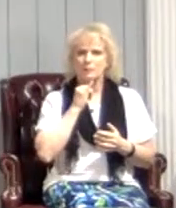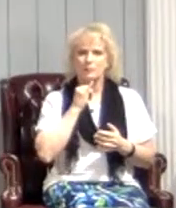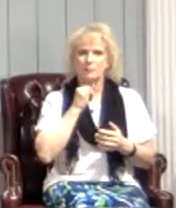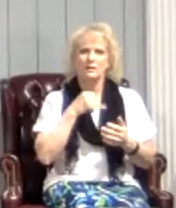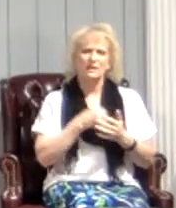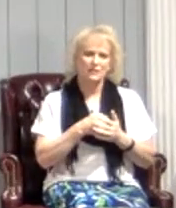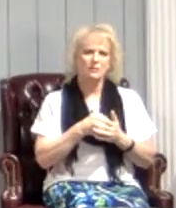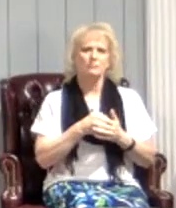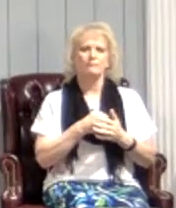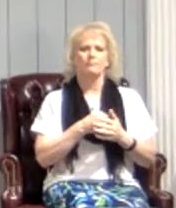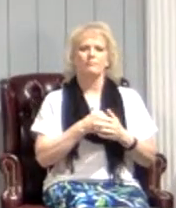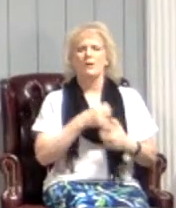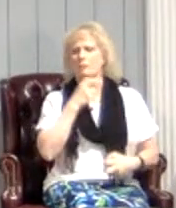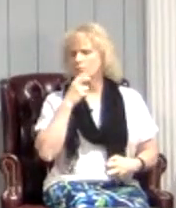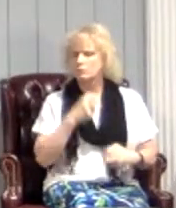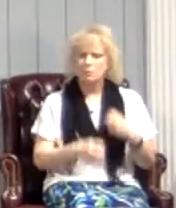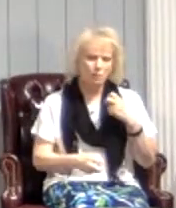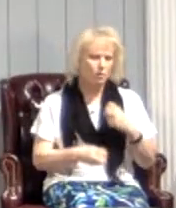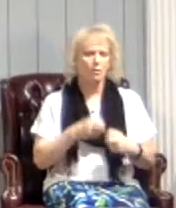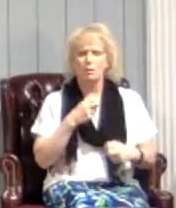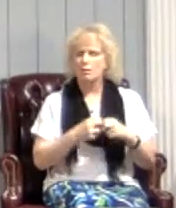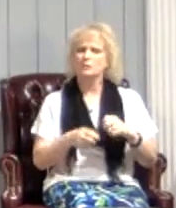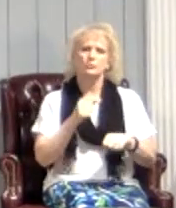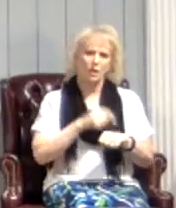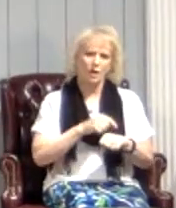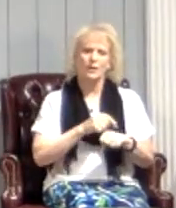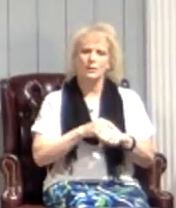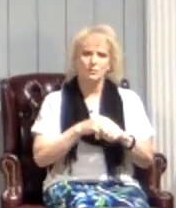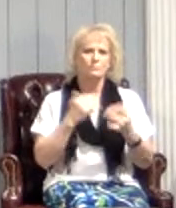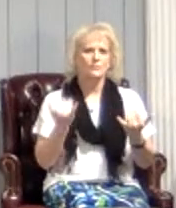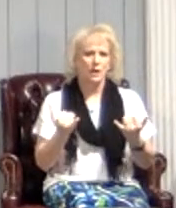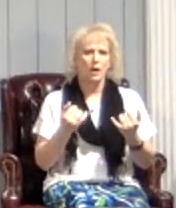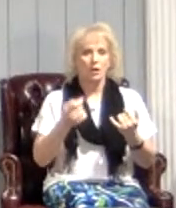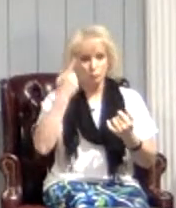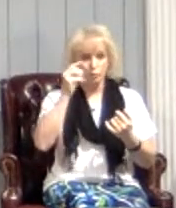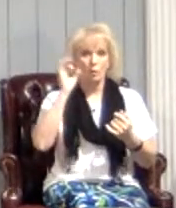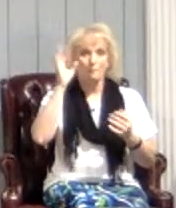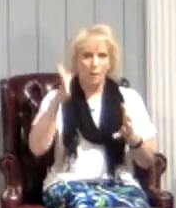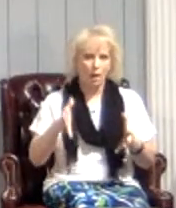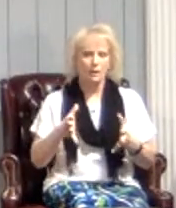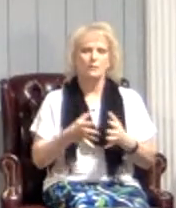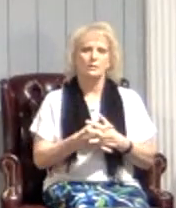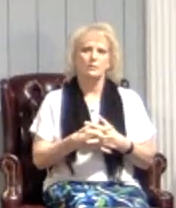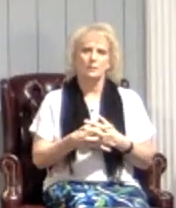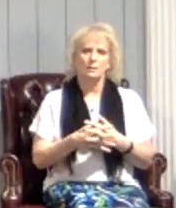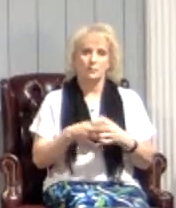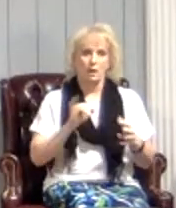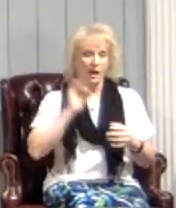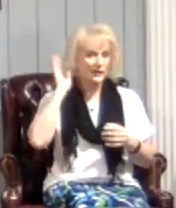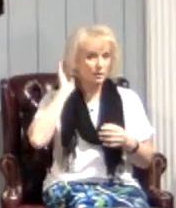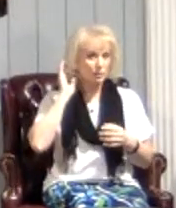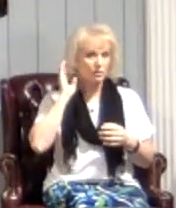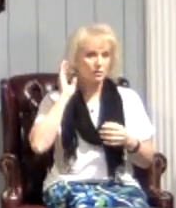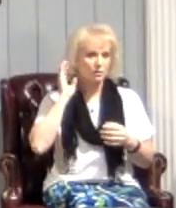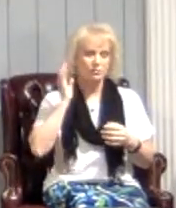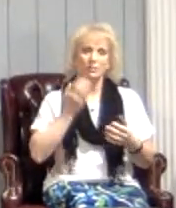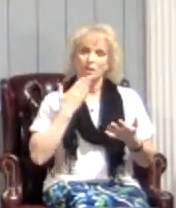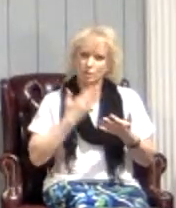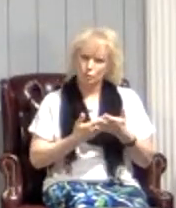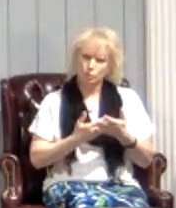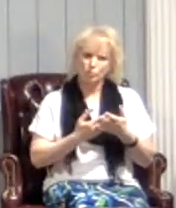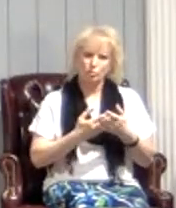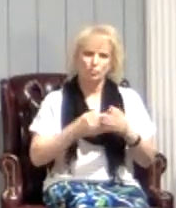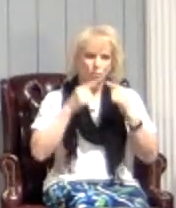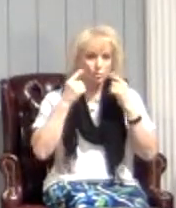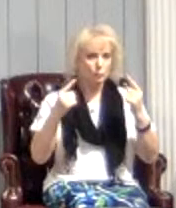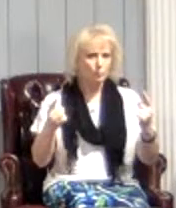there is a hard time right now for a number of pastors. And now I hear positive reports from some pastors at